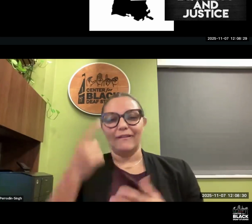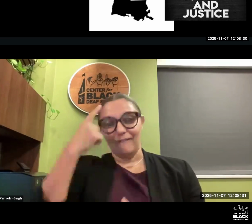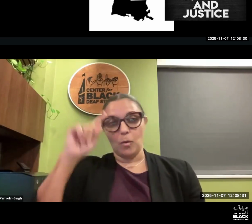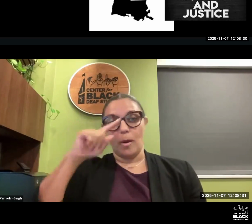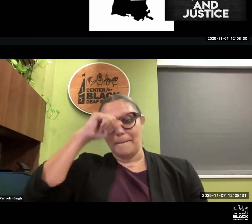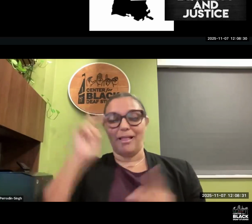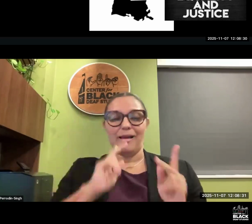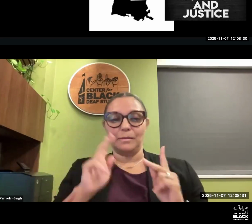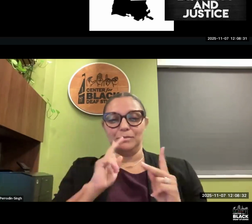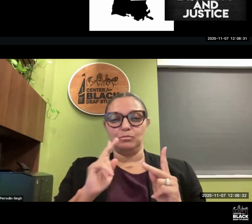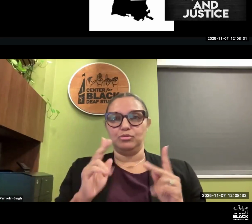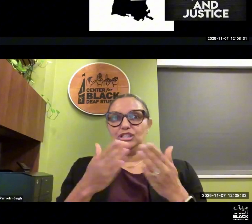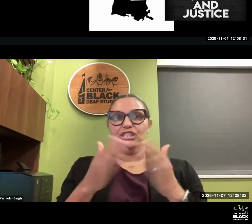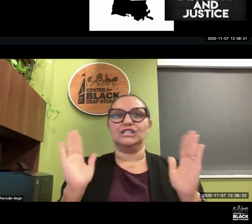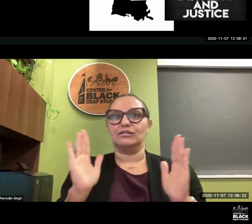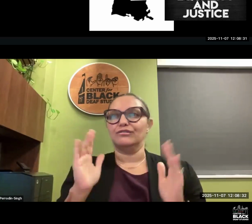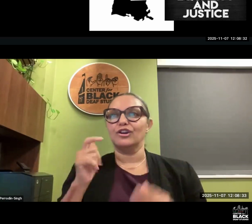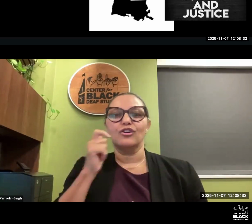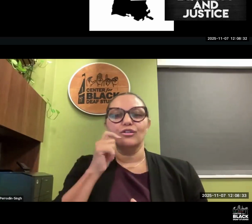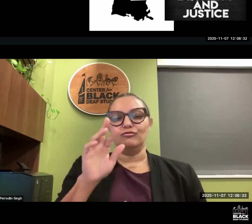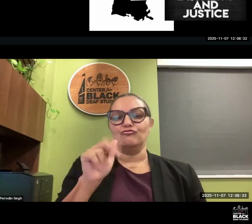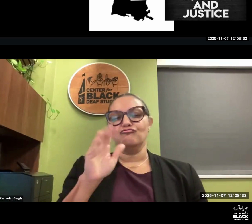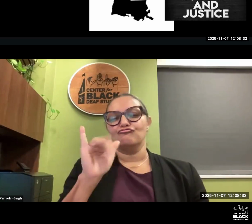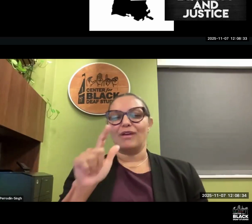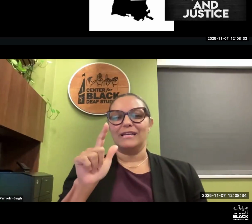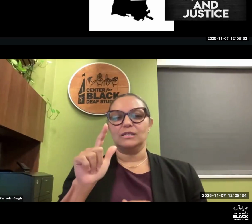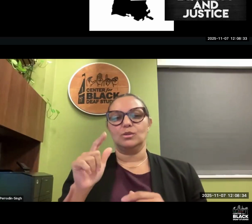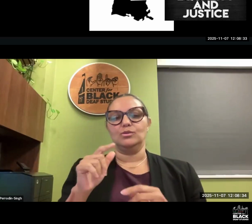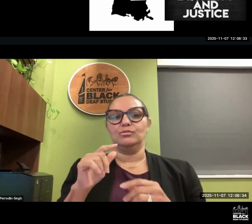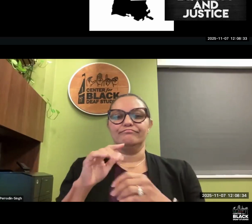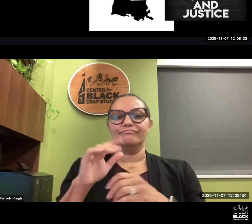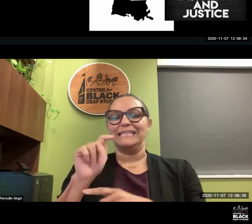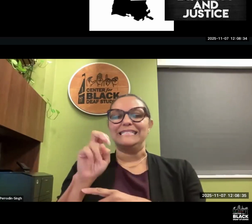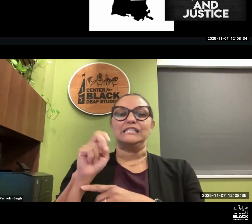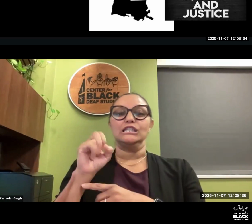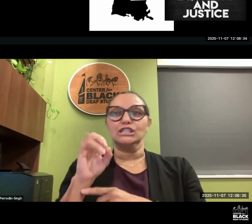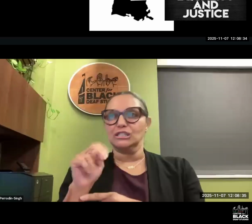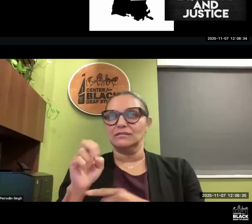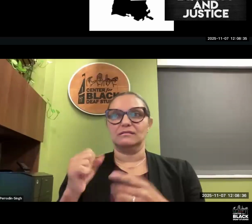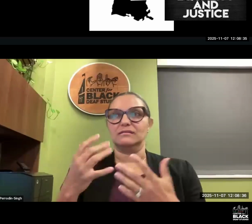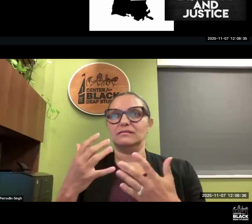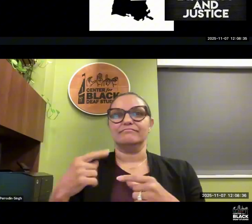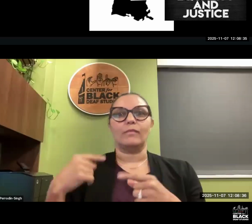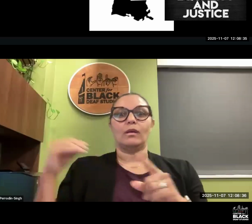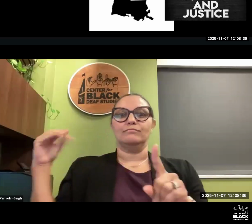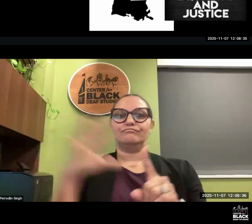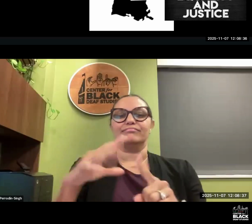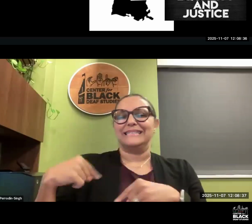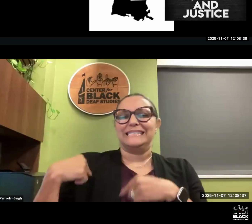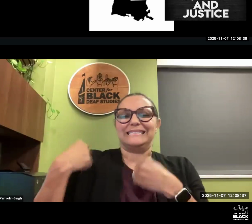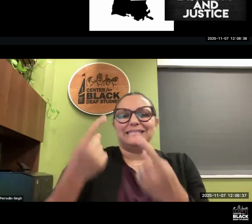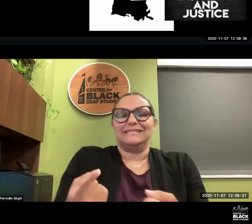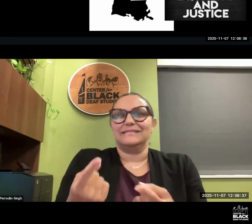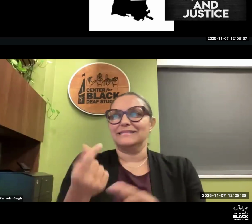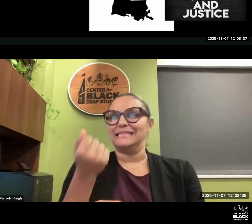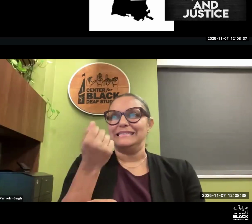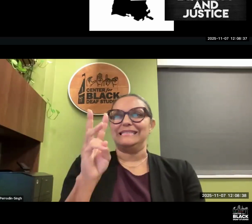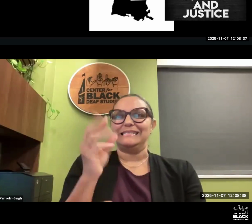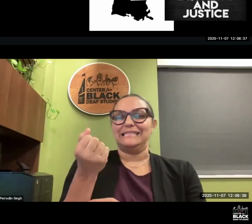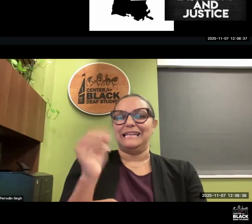Black, I experienced that much more. We know that there was a lot of racial tensions during that